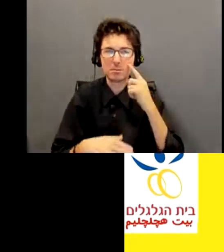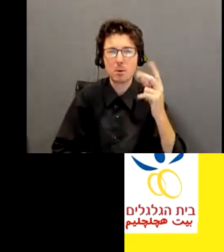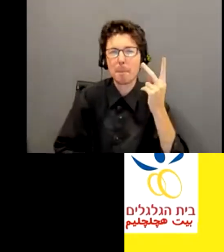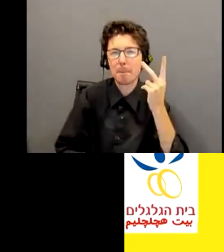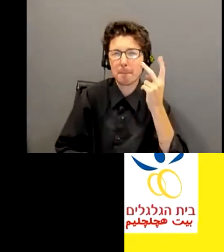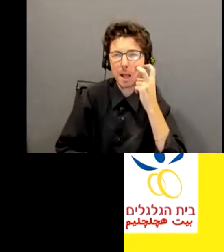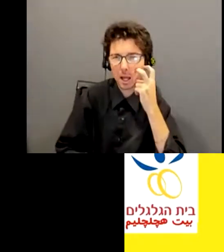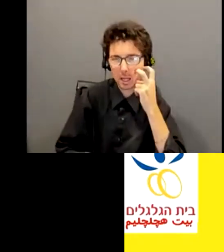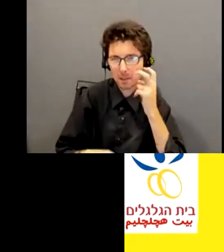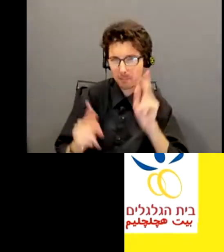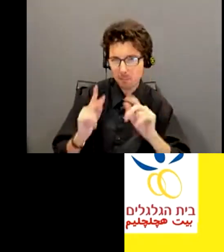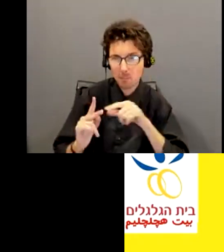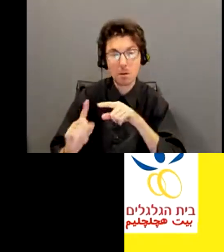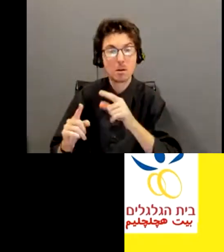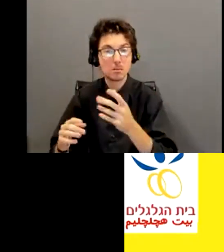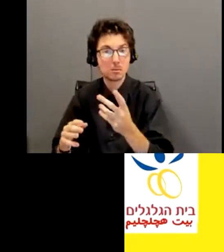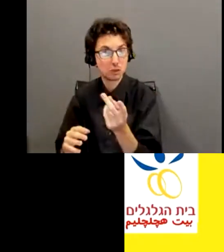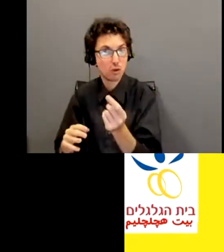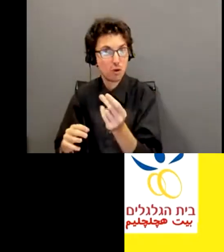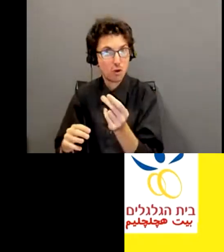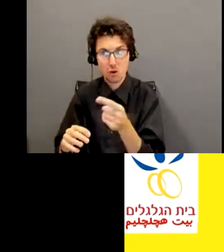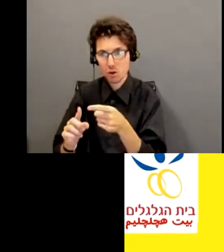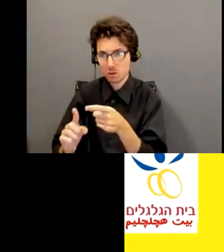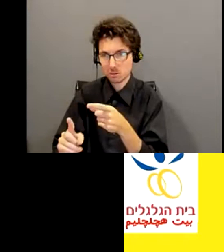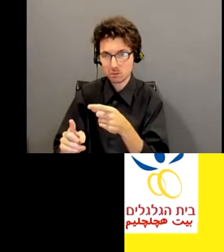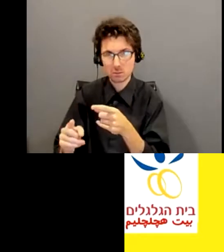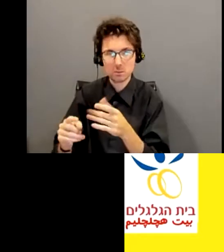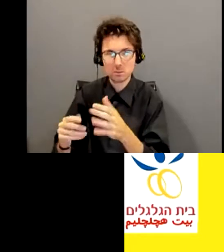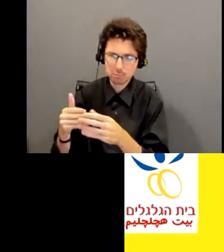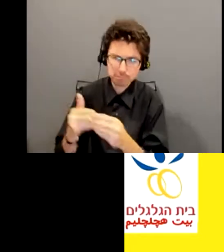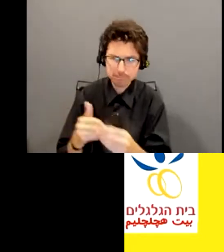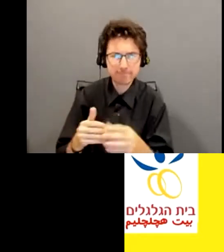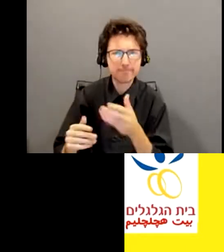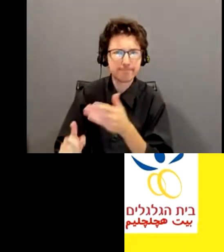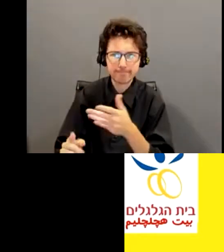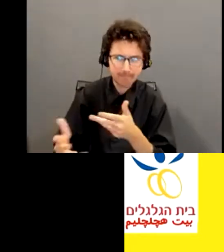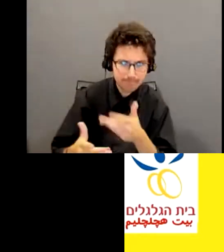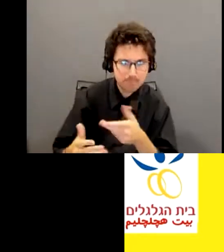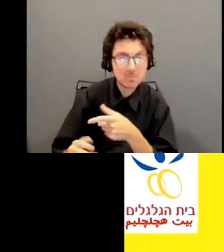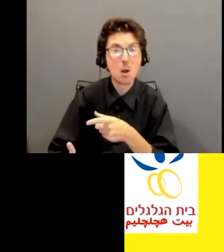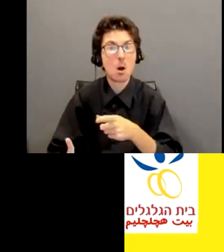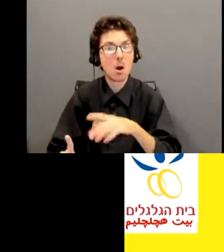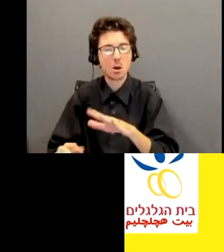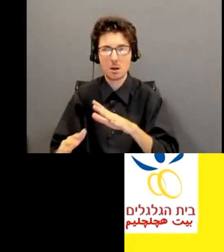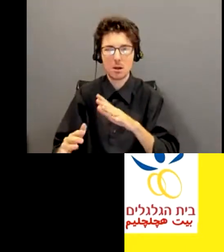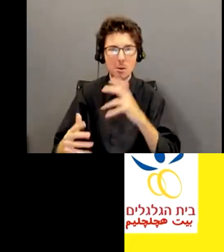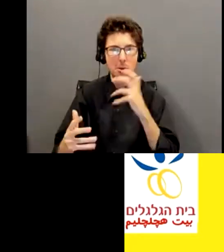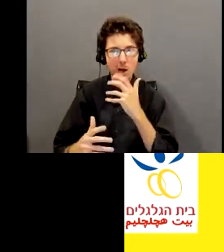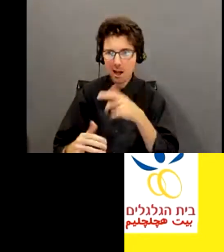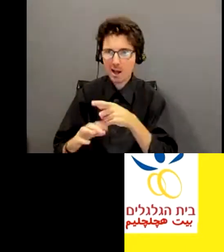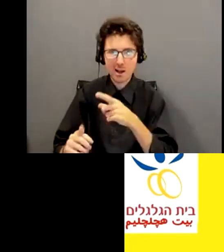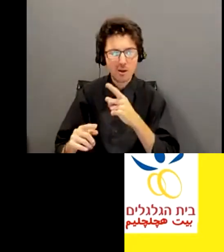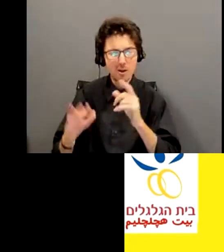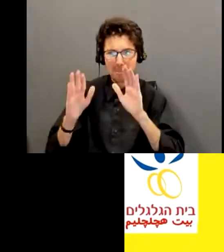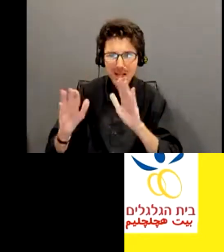it works. And we saw the dog and all the things he can do. It was really, really fun, and I